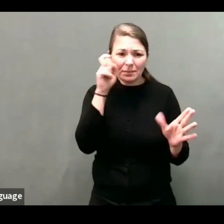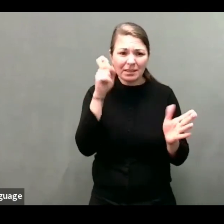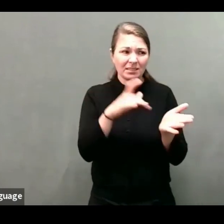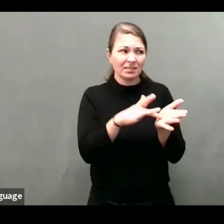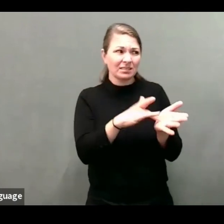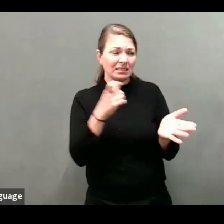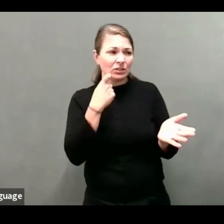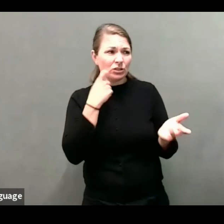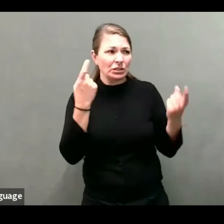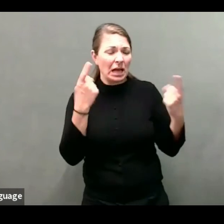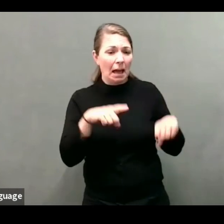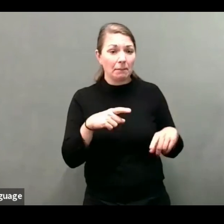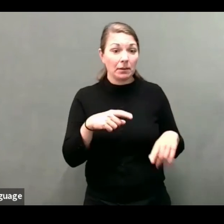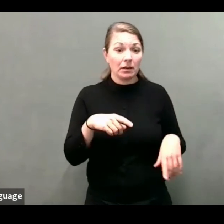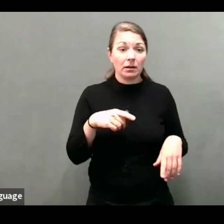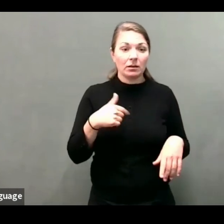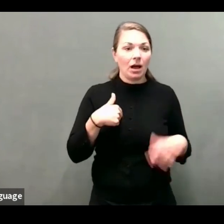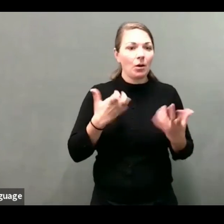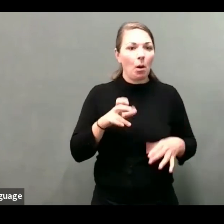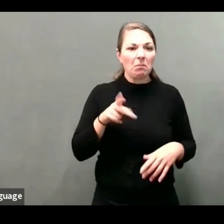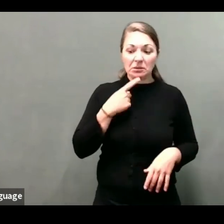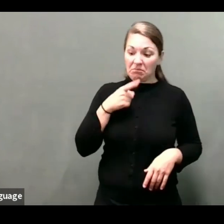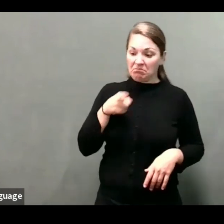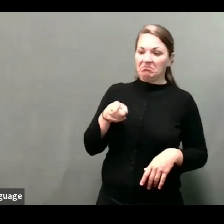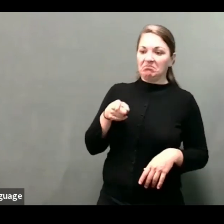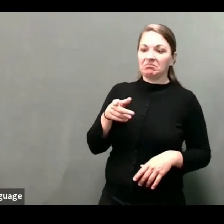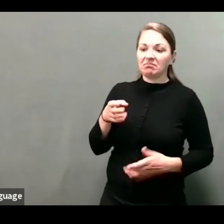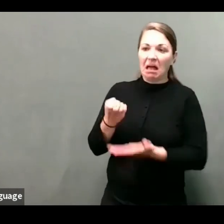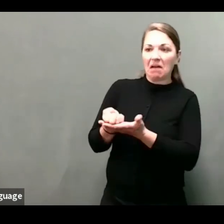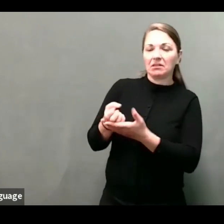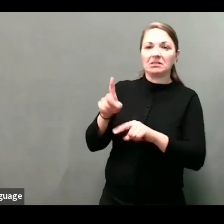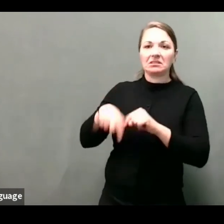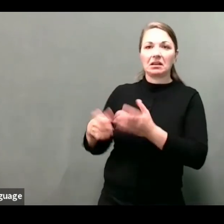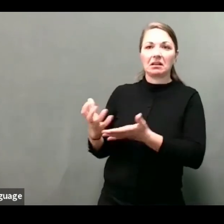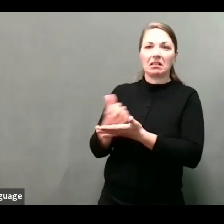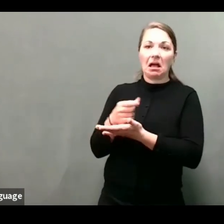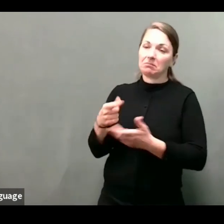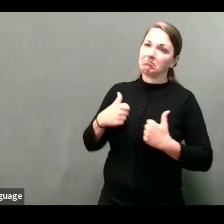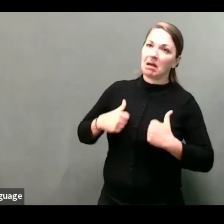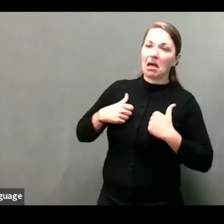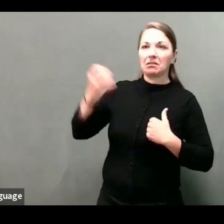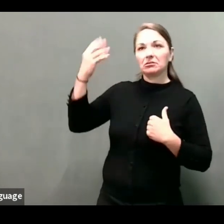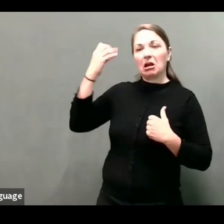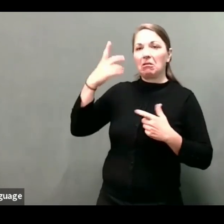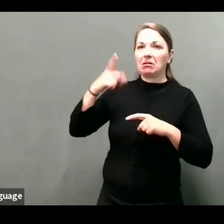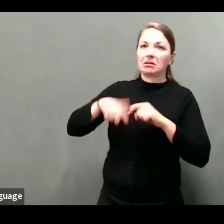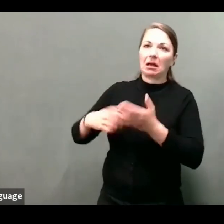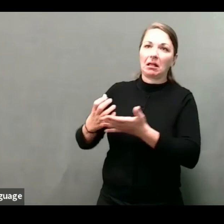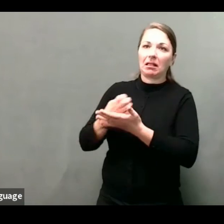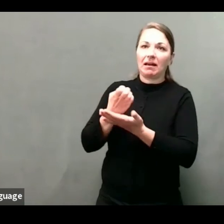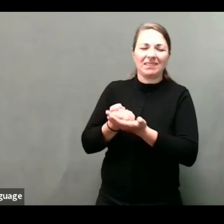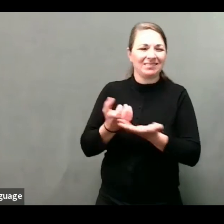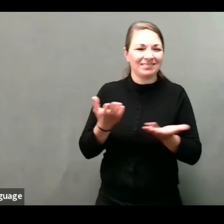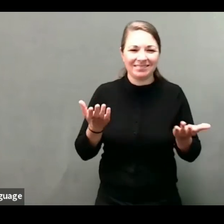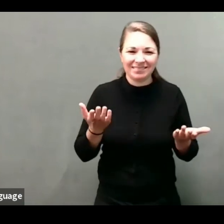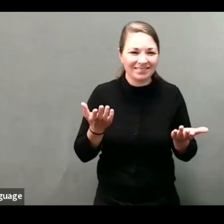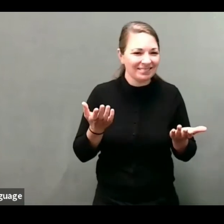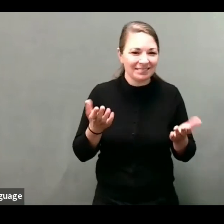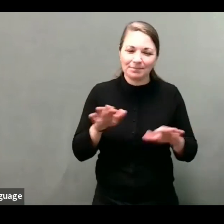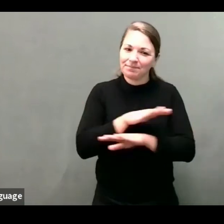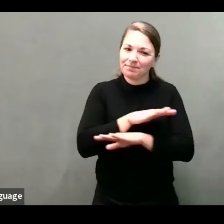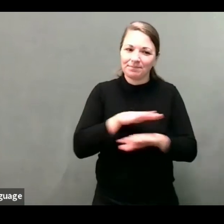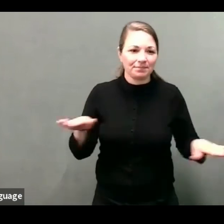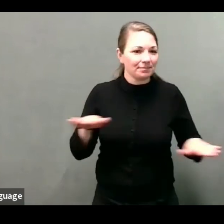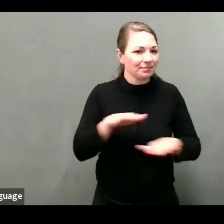feel like, well, you ruined your chance at evidence. Because the other point I want to make is that none of these things